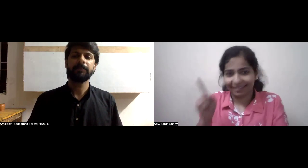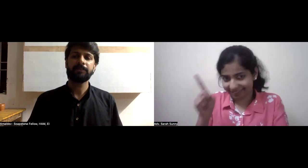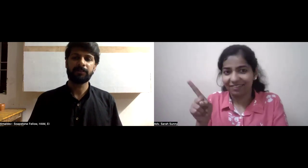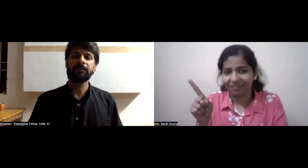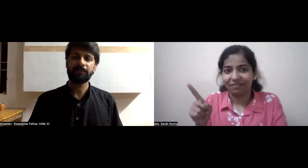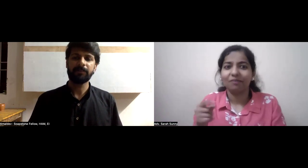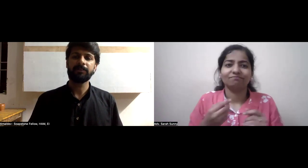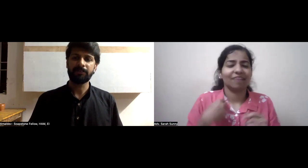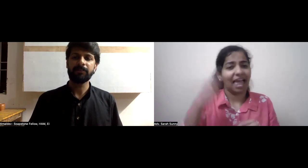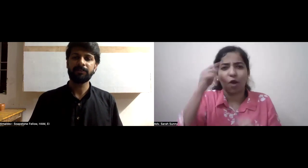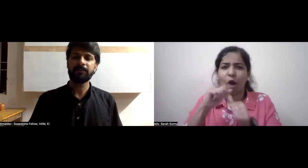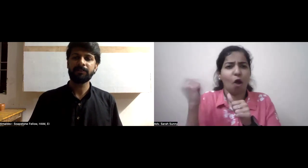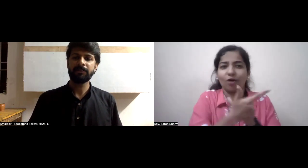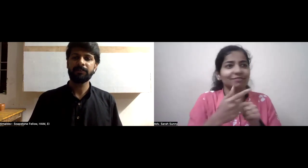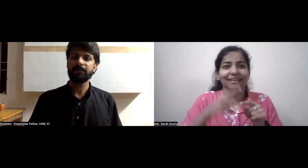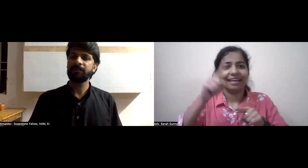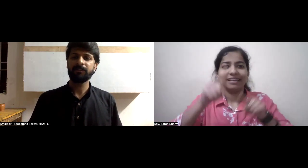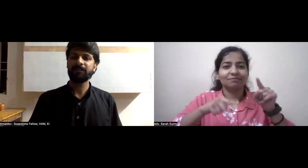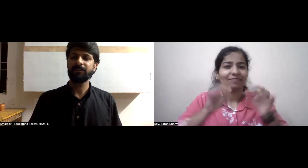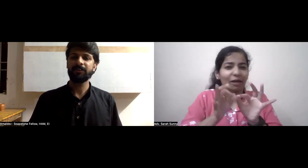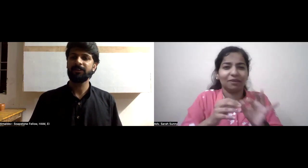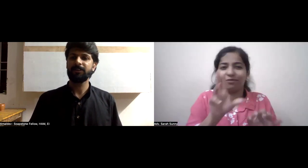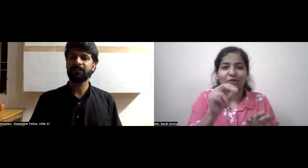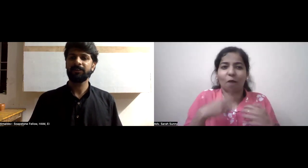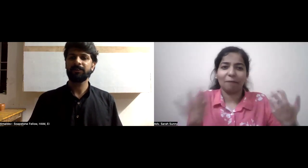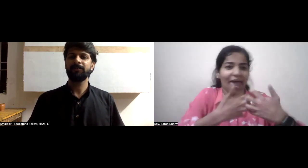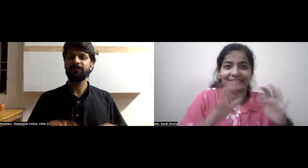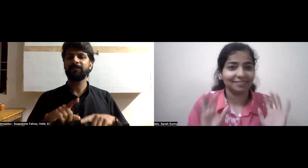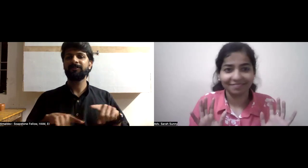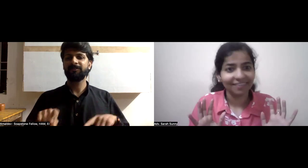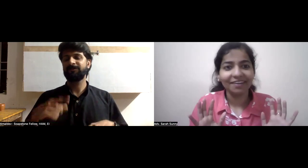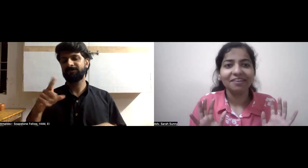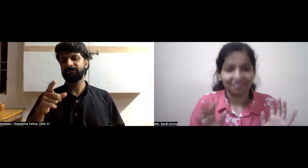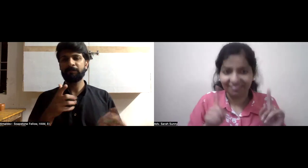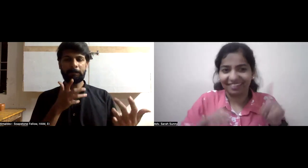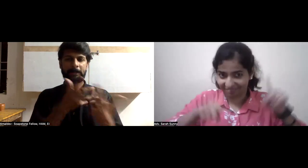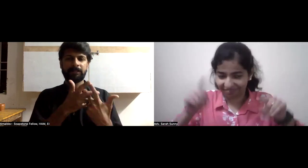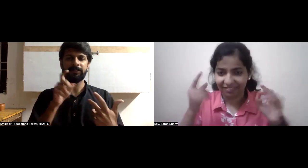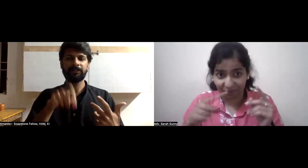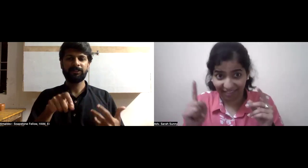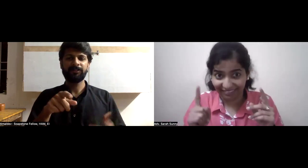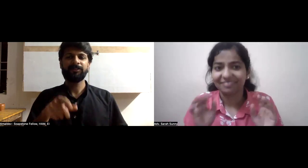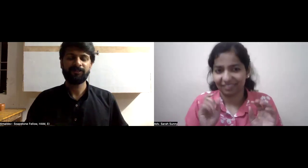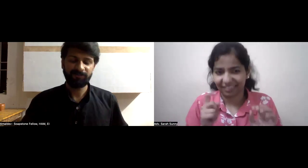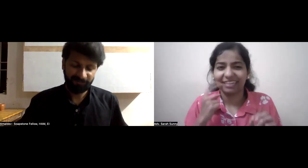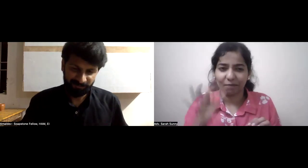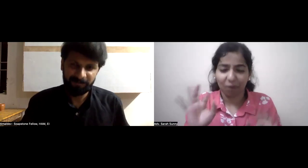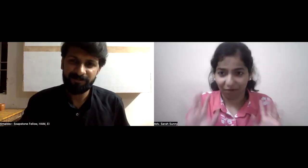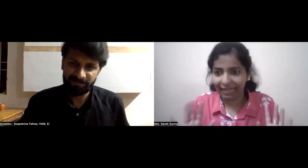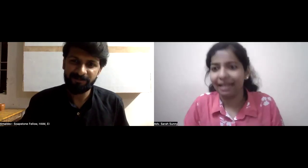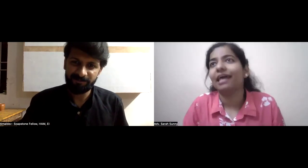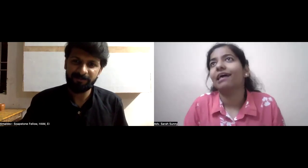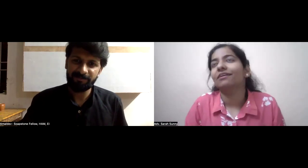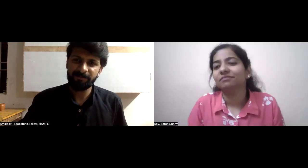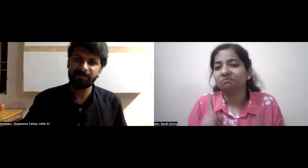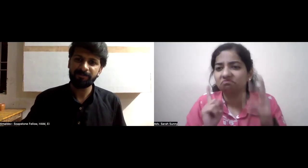an interpreter, in person who I can work with in a very personal way. So, and somebody that I'm